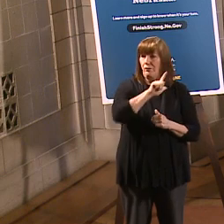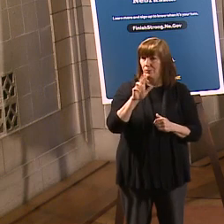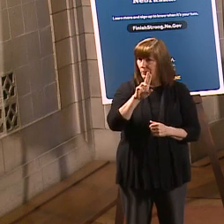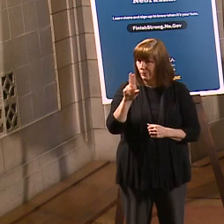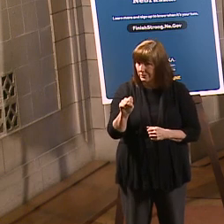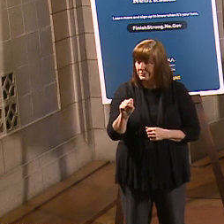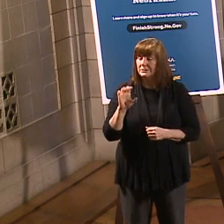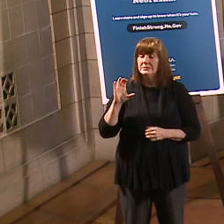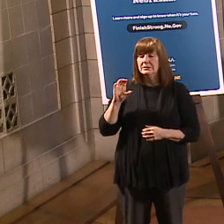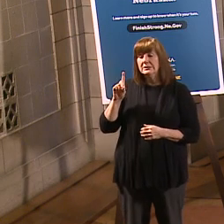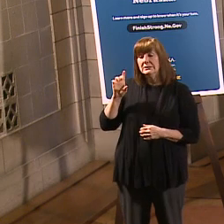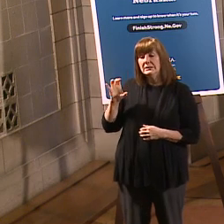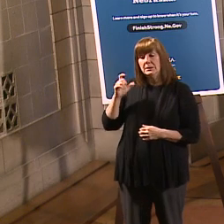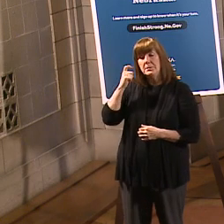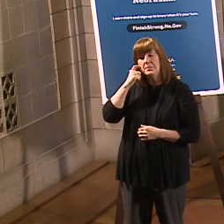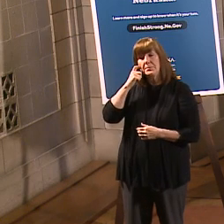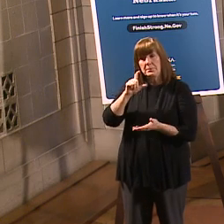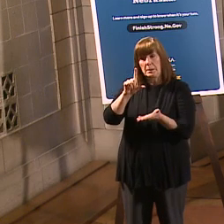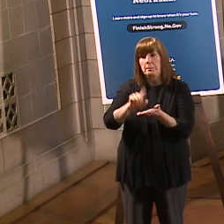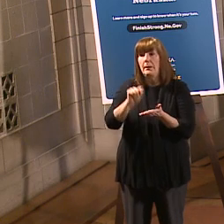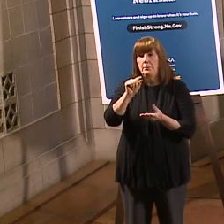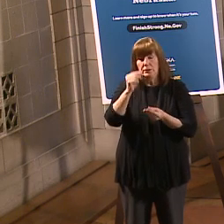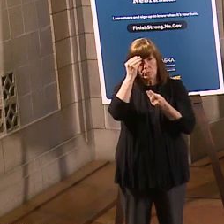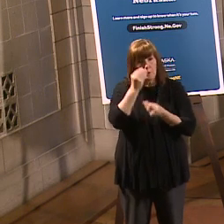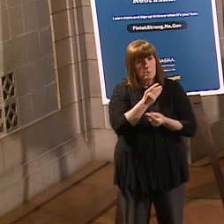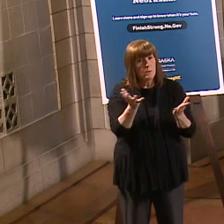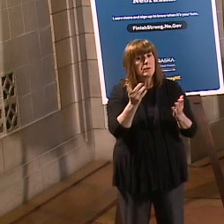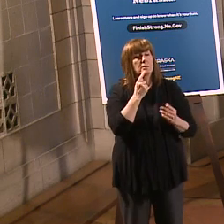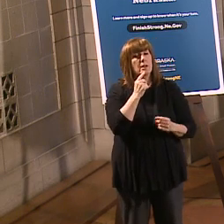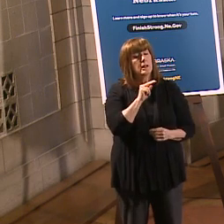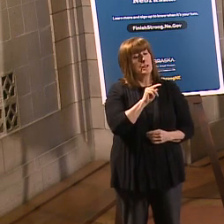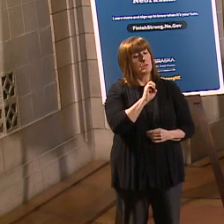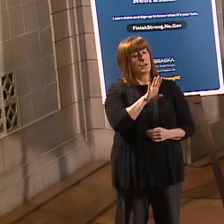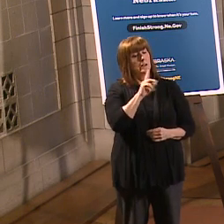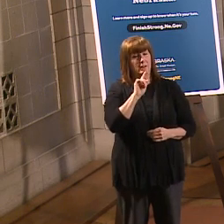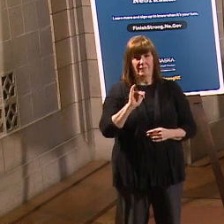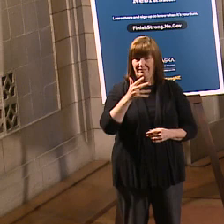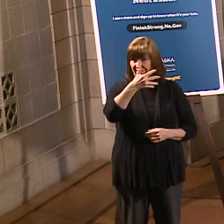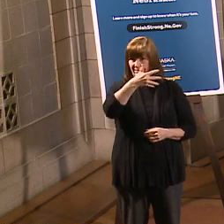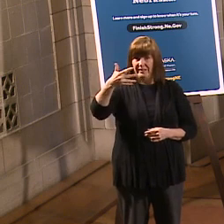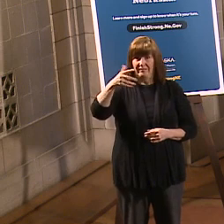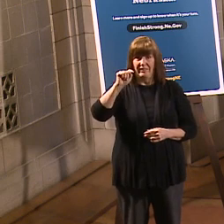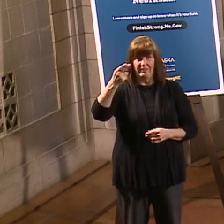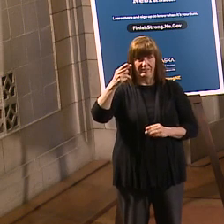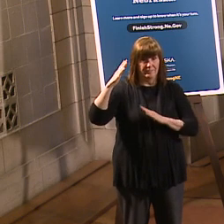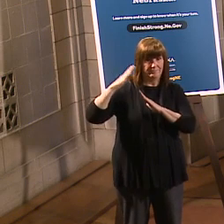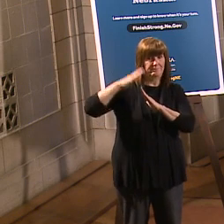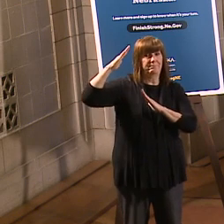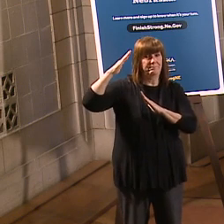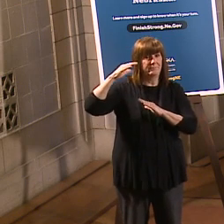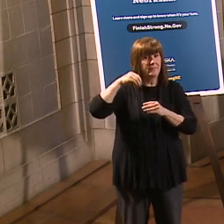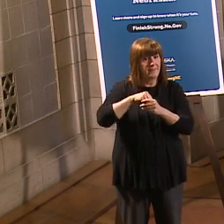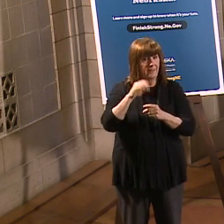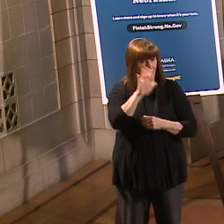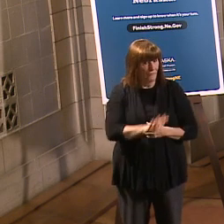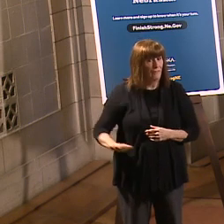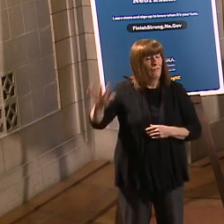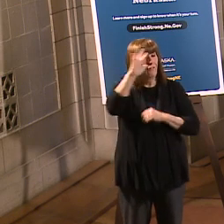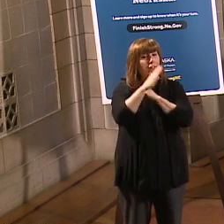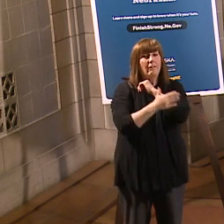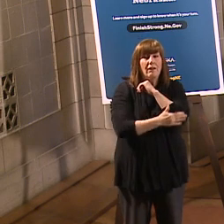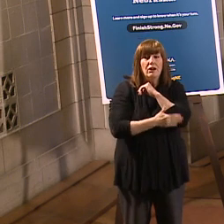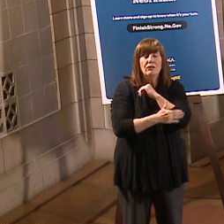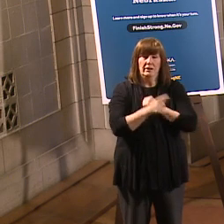The CDC actually just published a report that showed Nebraska is the fifth best state in the country